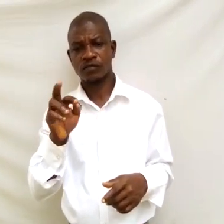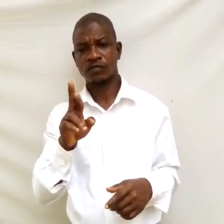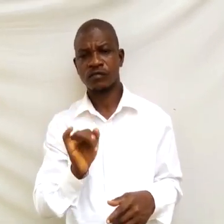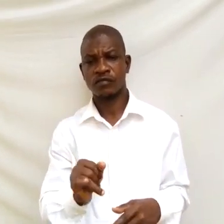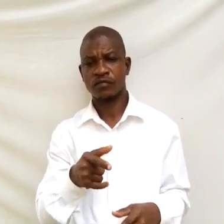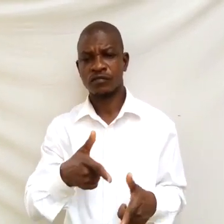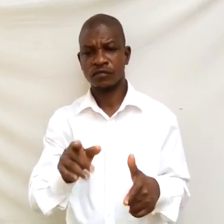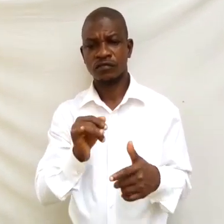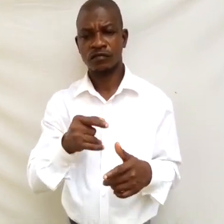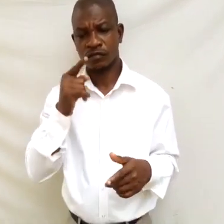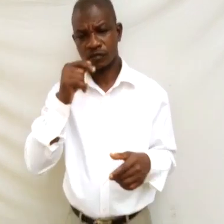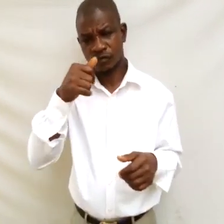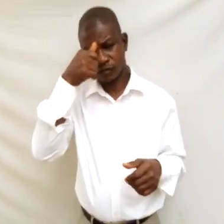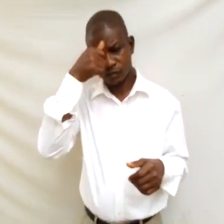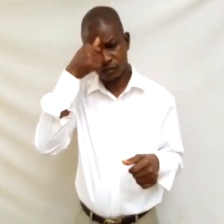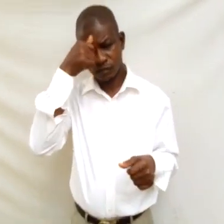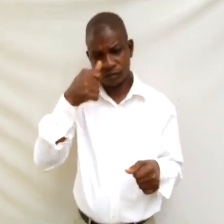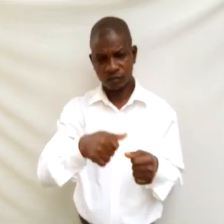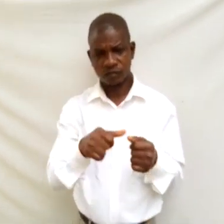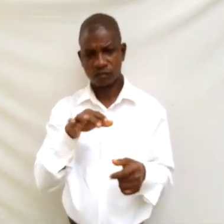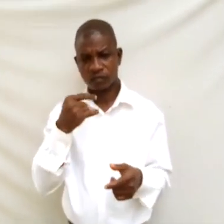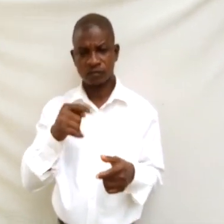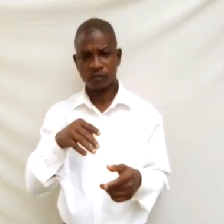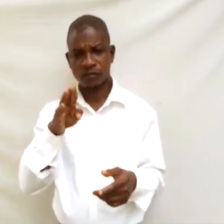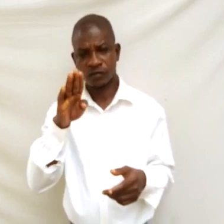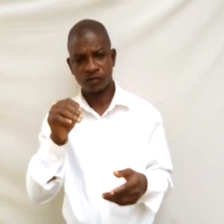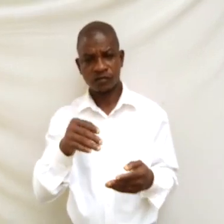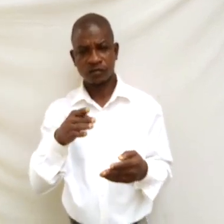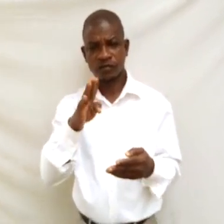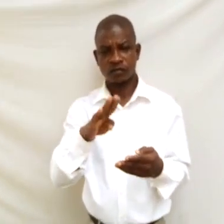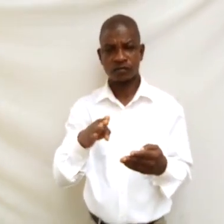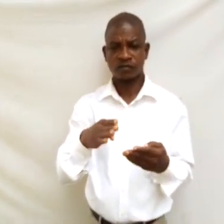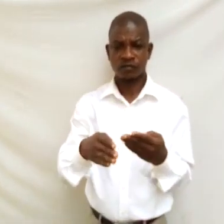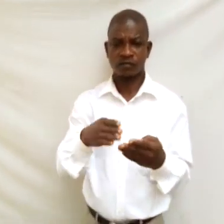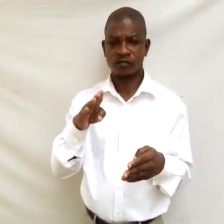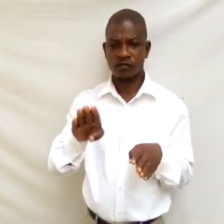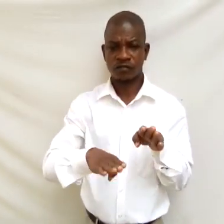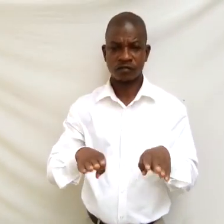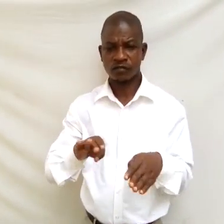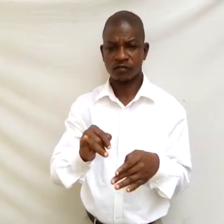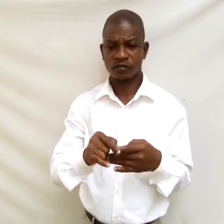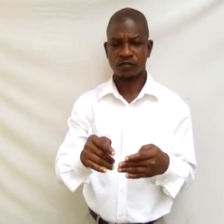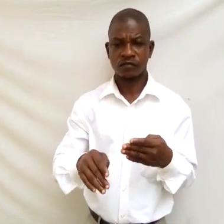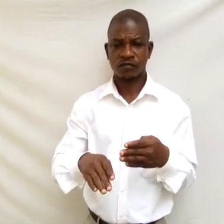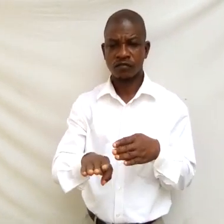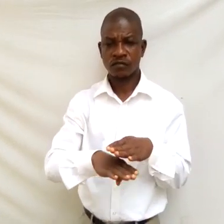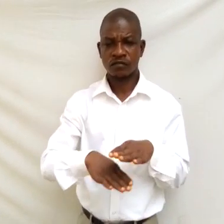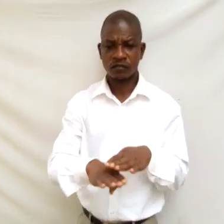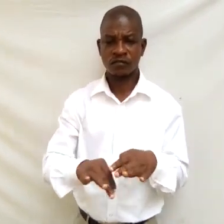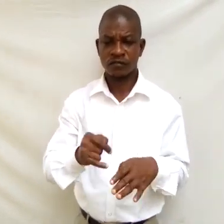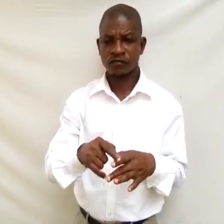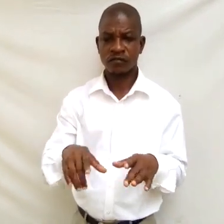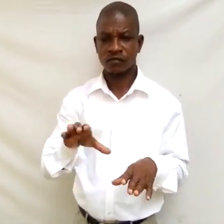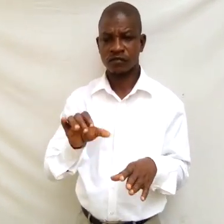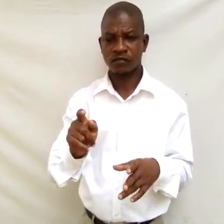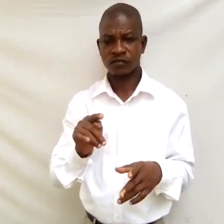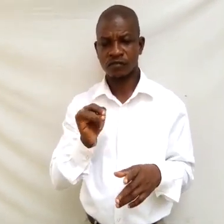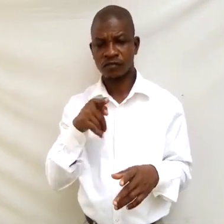Let's recall the basic cardinal points that we have. We have the